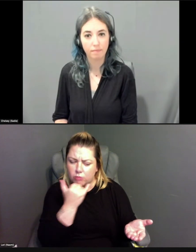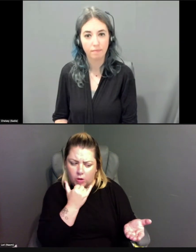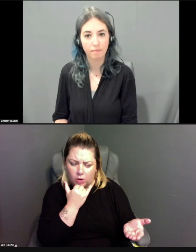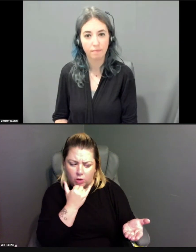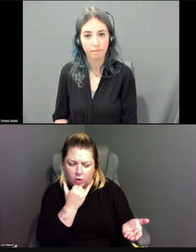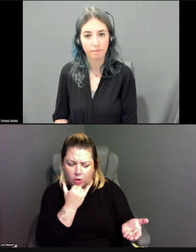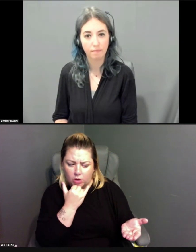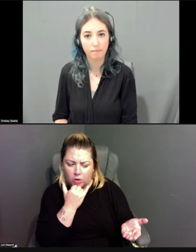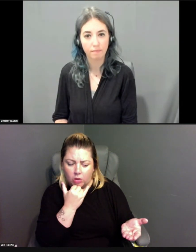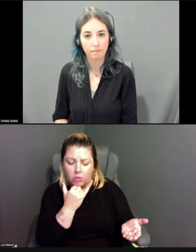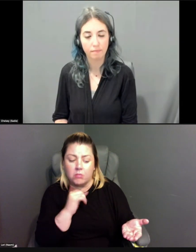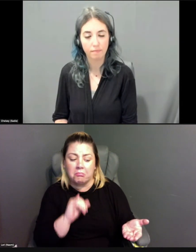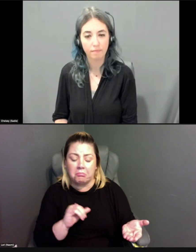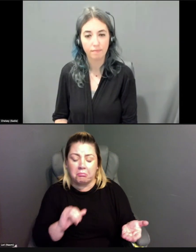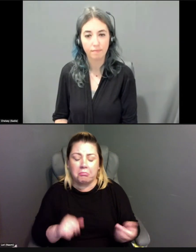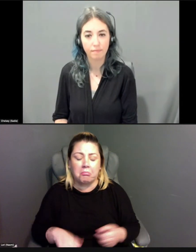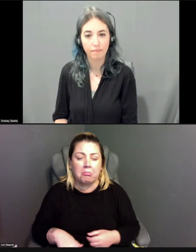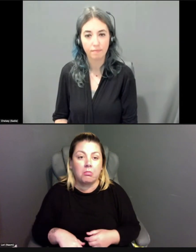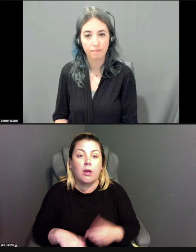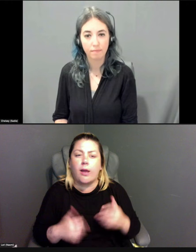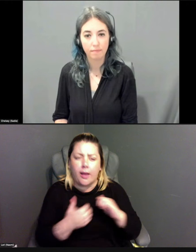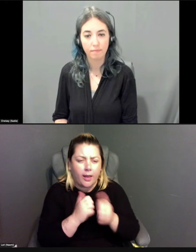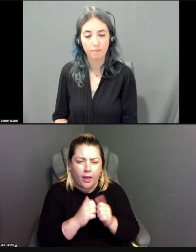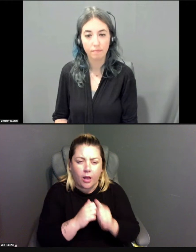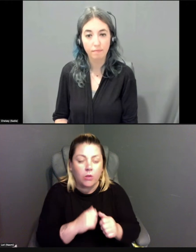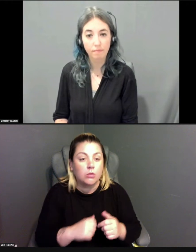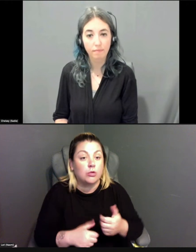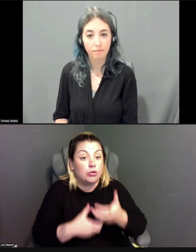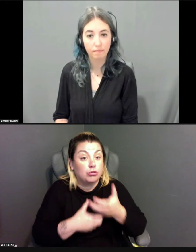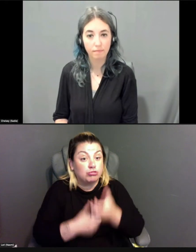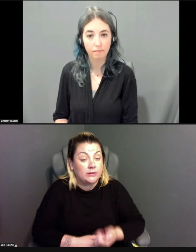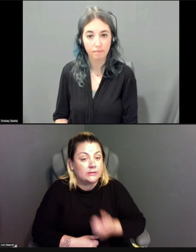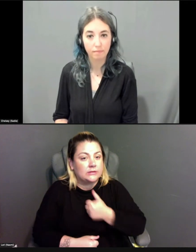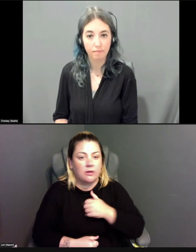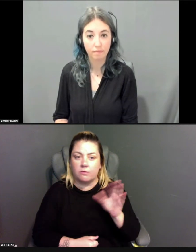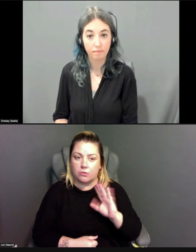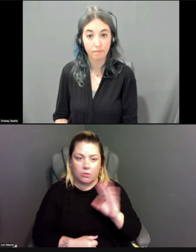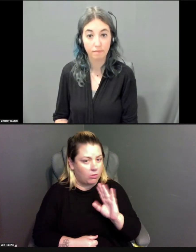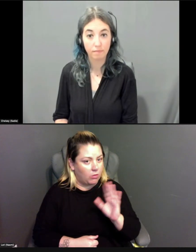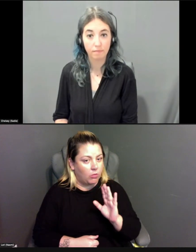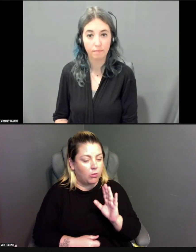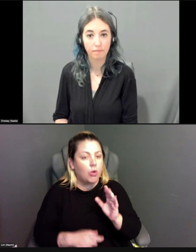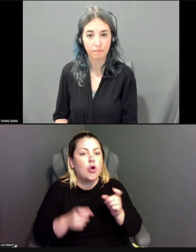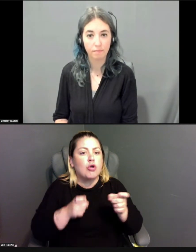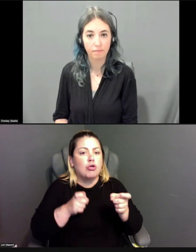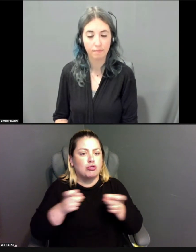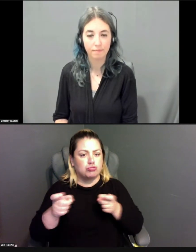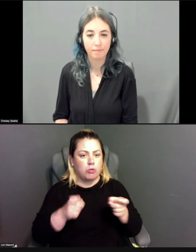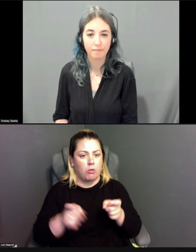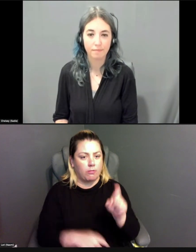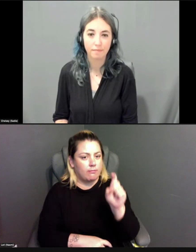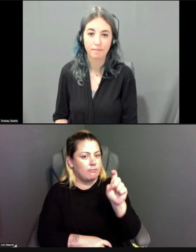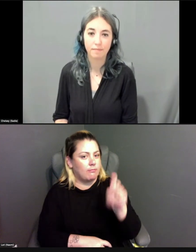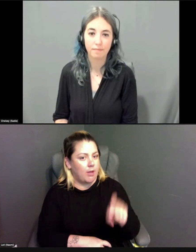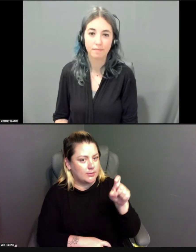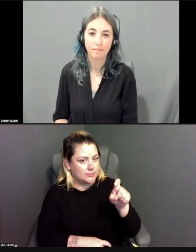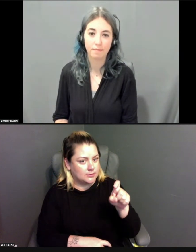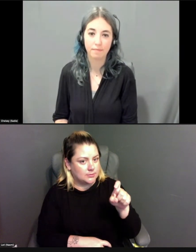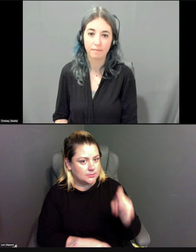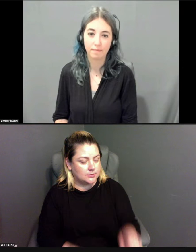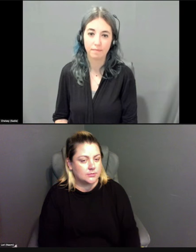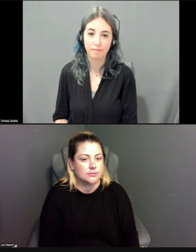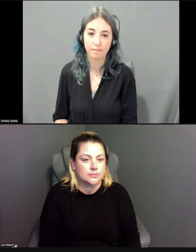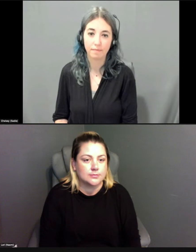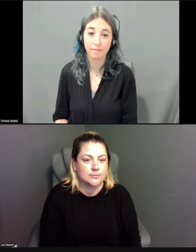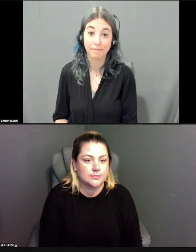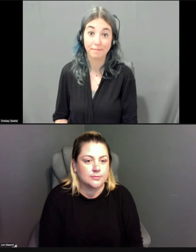does a lot of, like, no, you can't trust yourself, you need to control yourself, right? Yes. Sadie is nodding at me, like